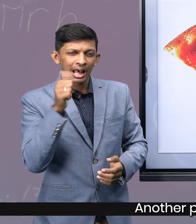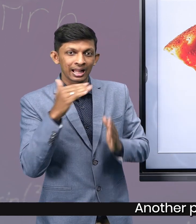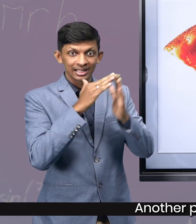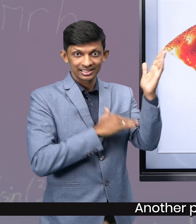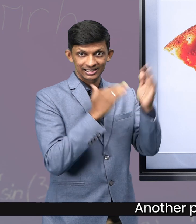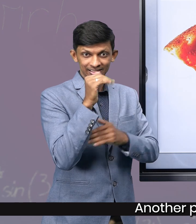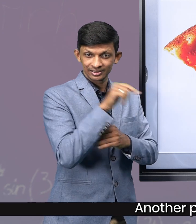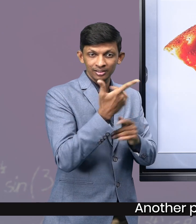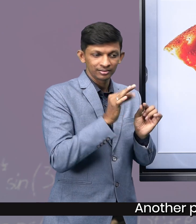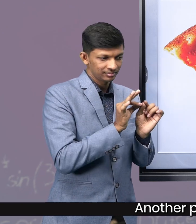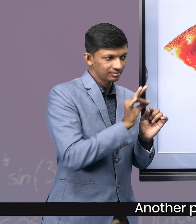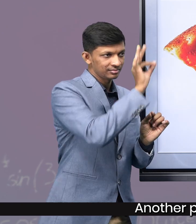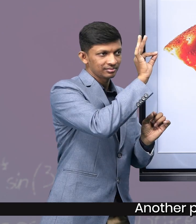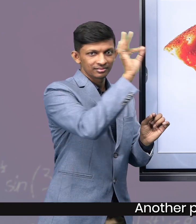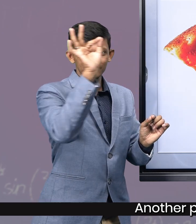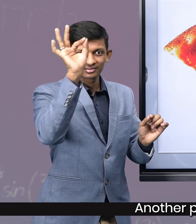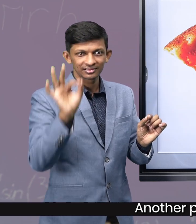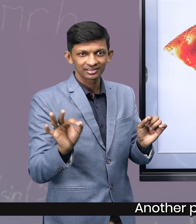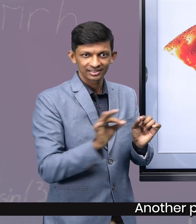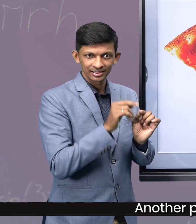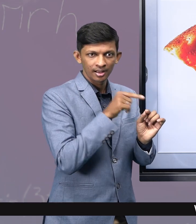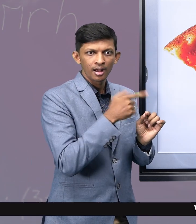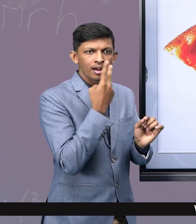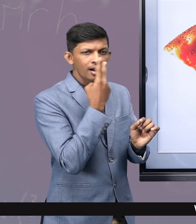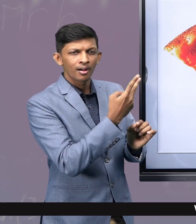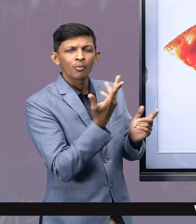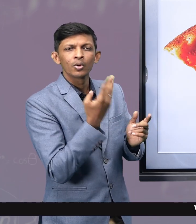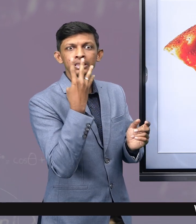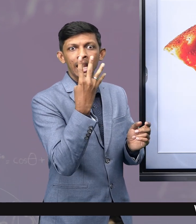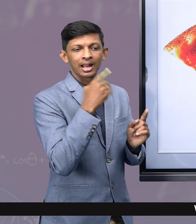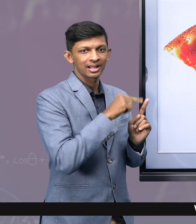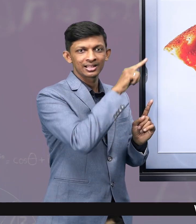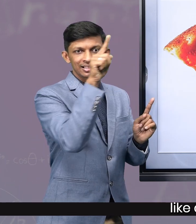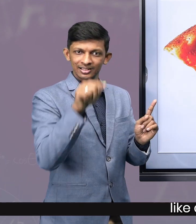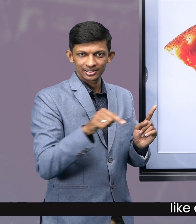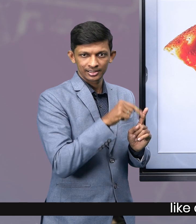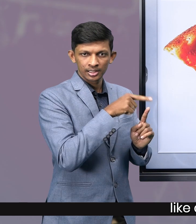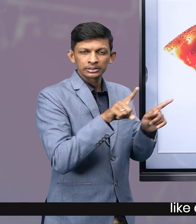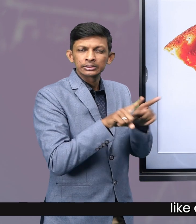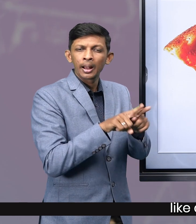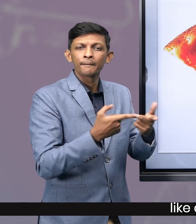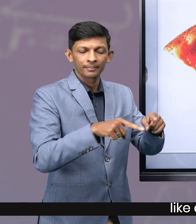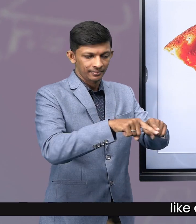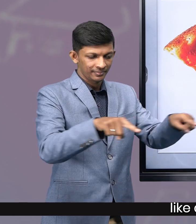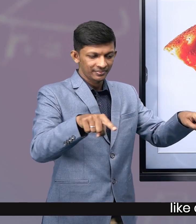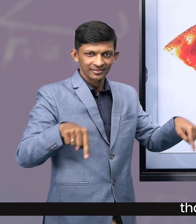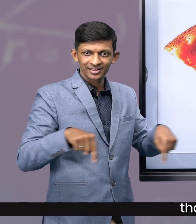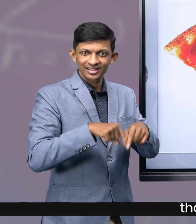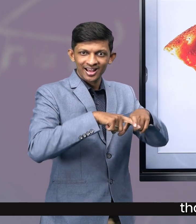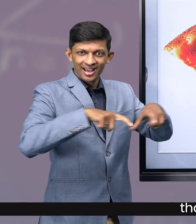Another polygon is a quadrilateral, which has 4 sides like a rectangle or square that you can see